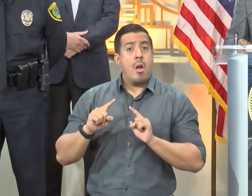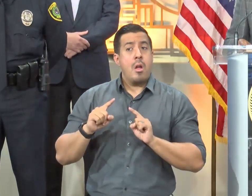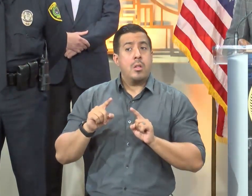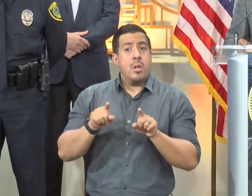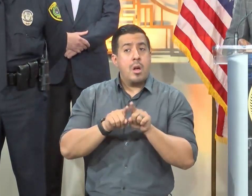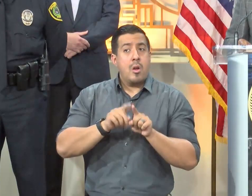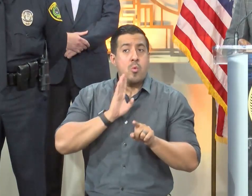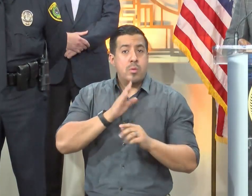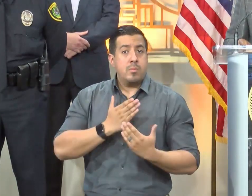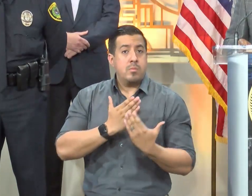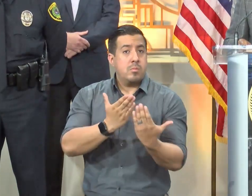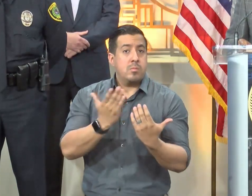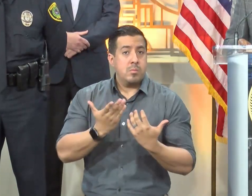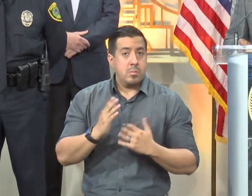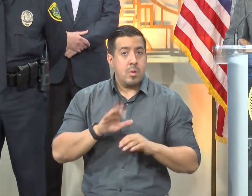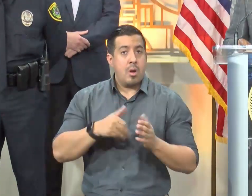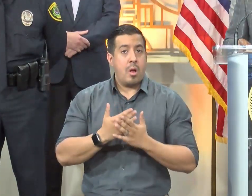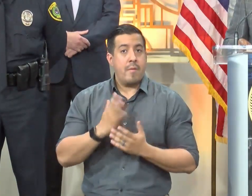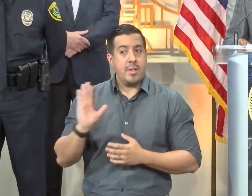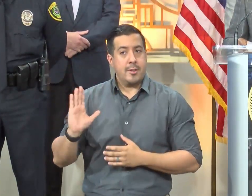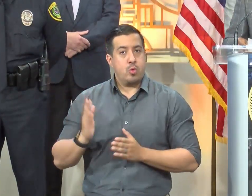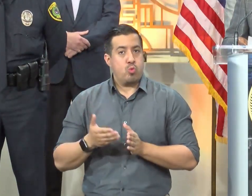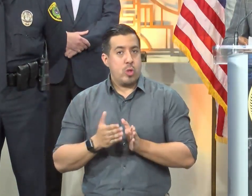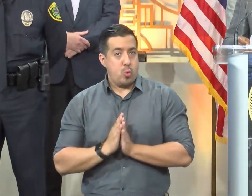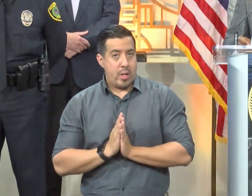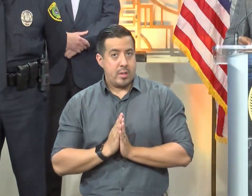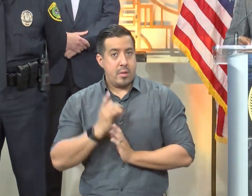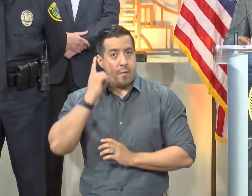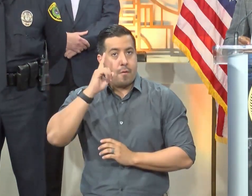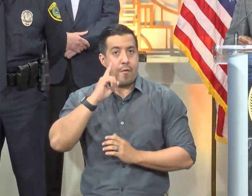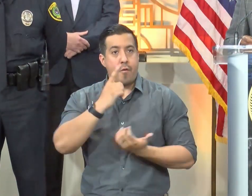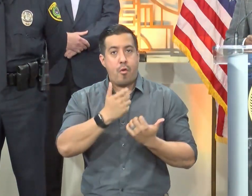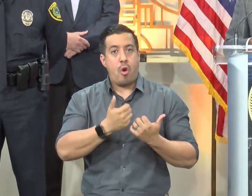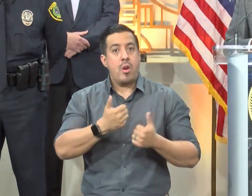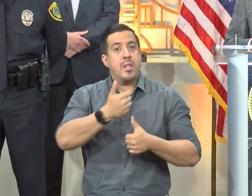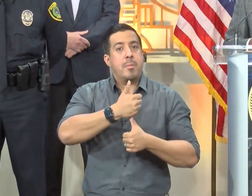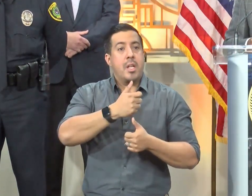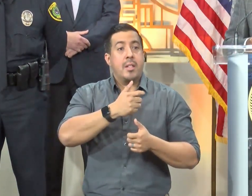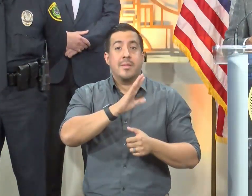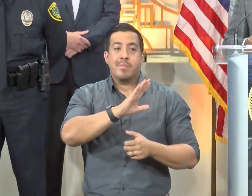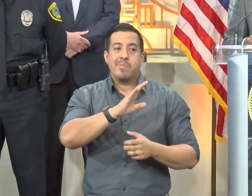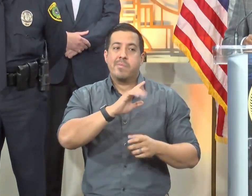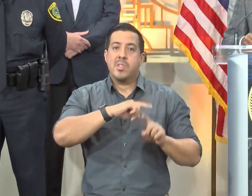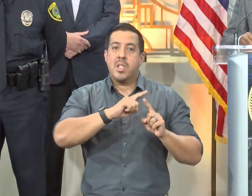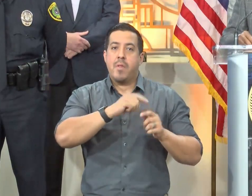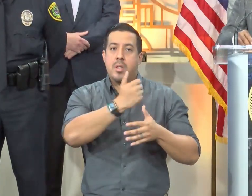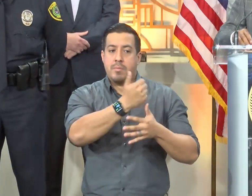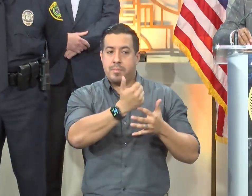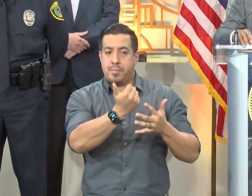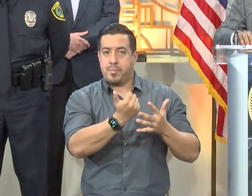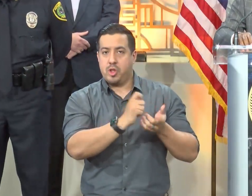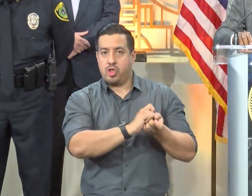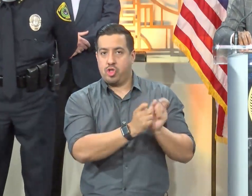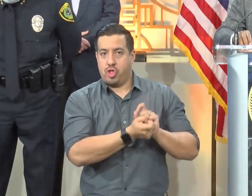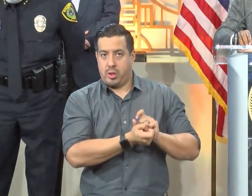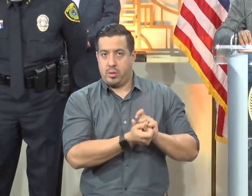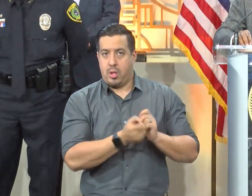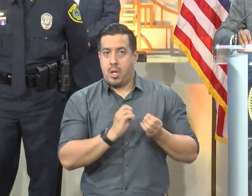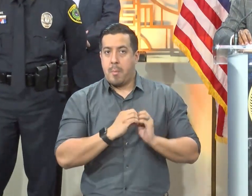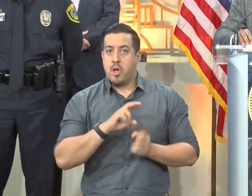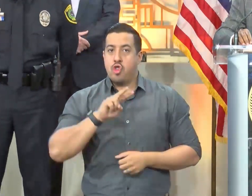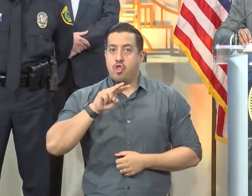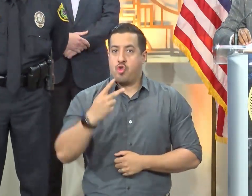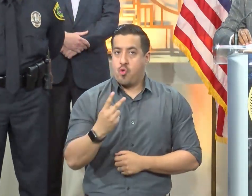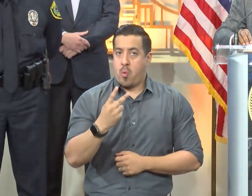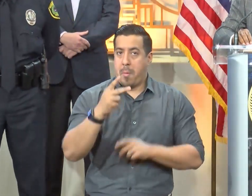proposing, at Chief Frenner's request, a command change within the Houston Police Department. The number 2 person